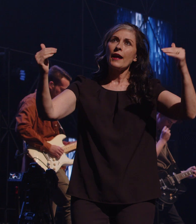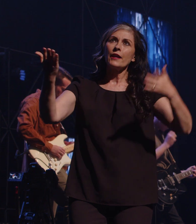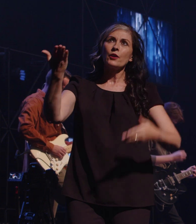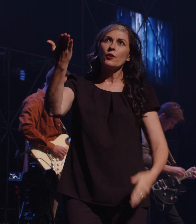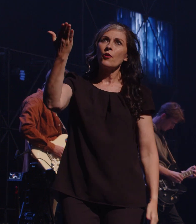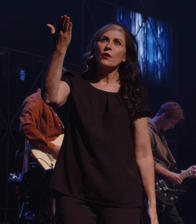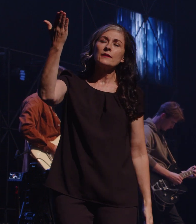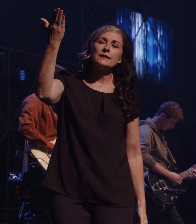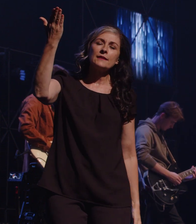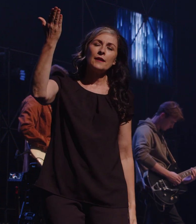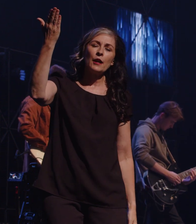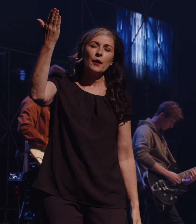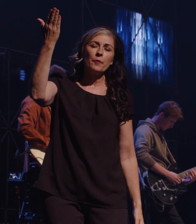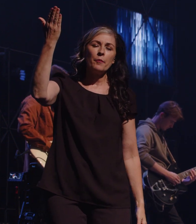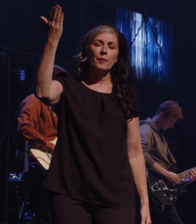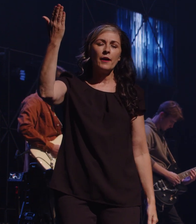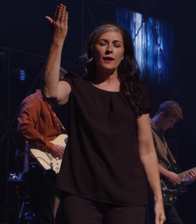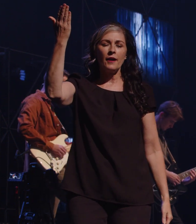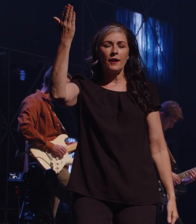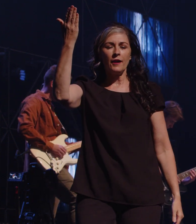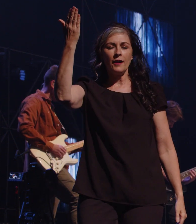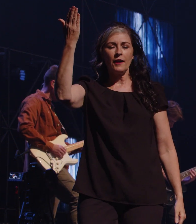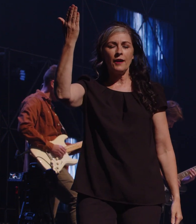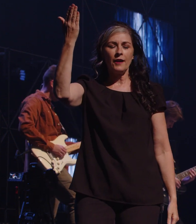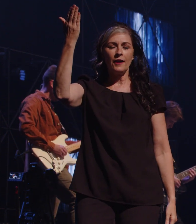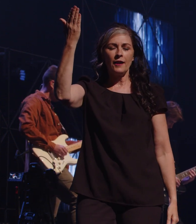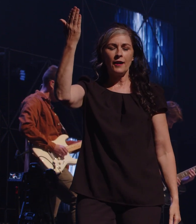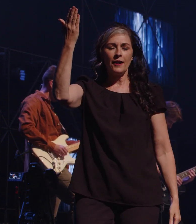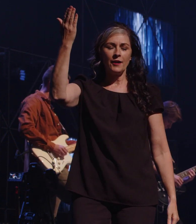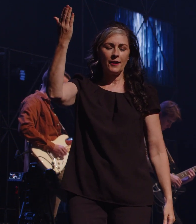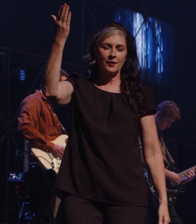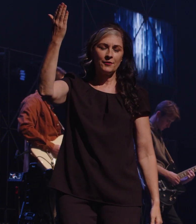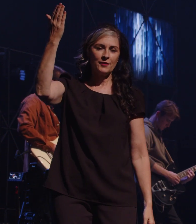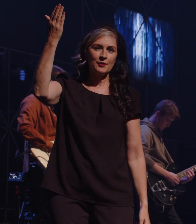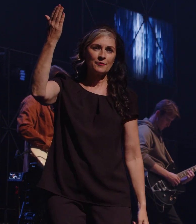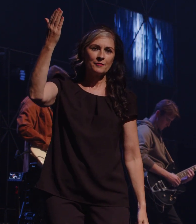thy courts of